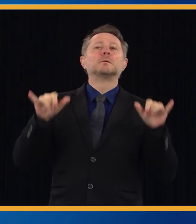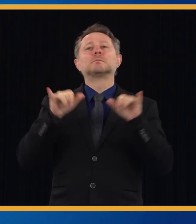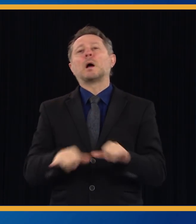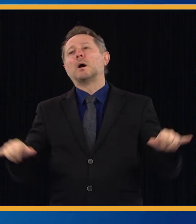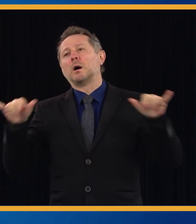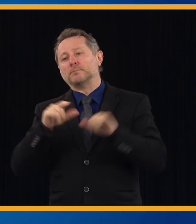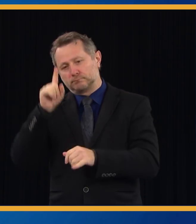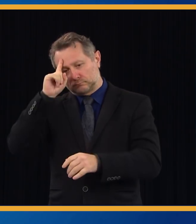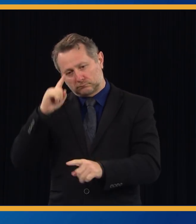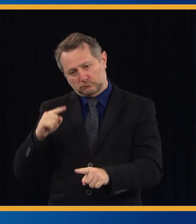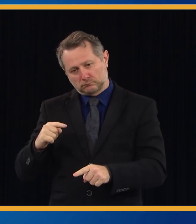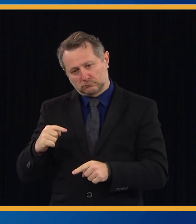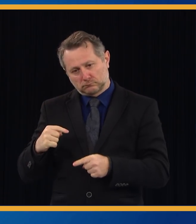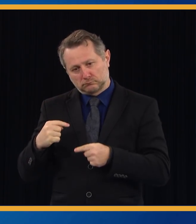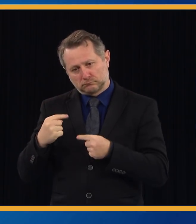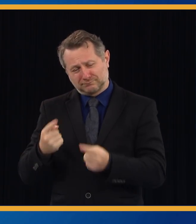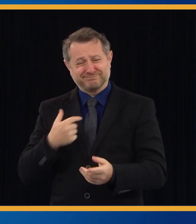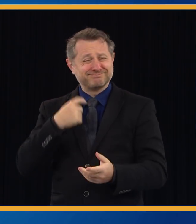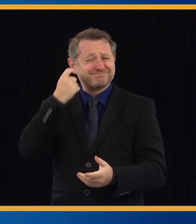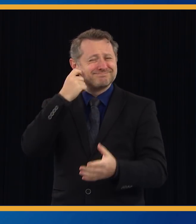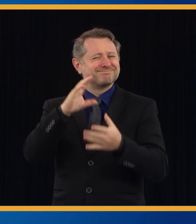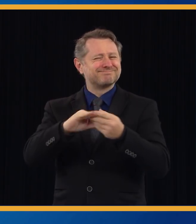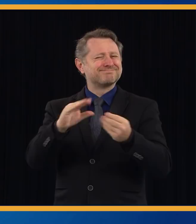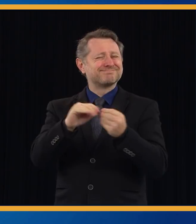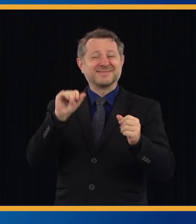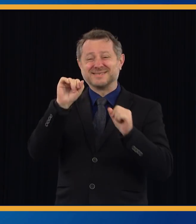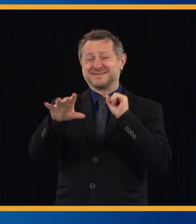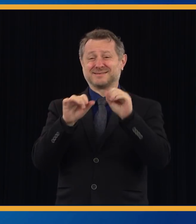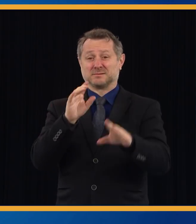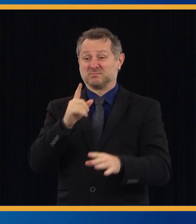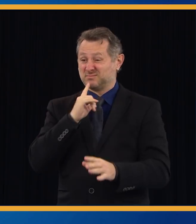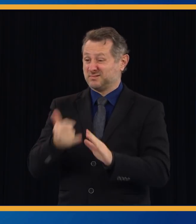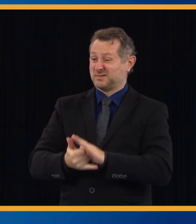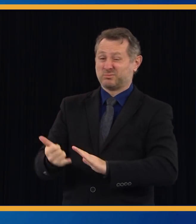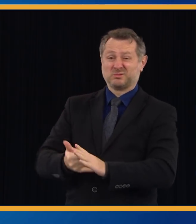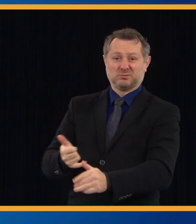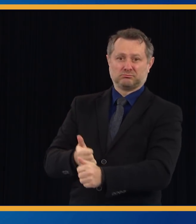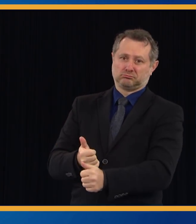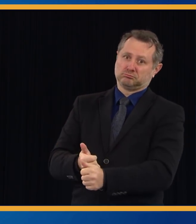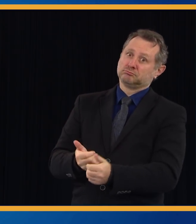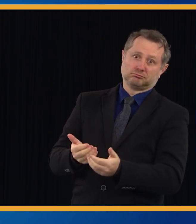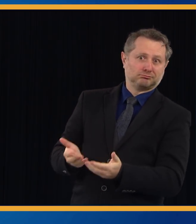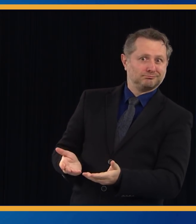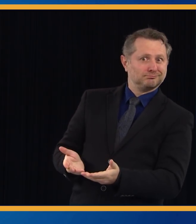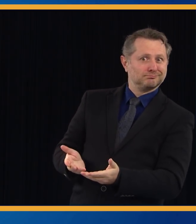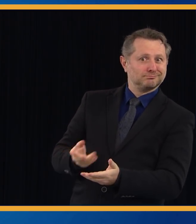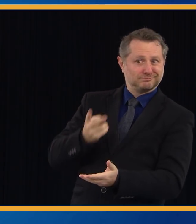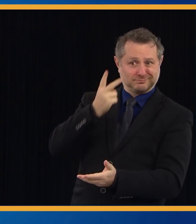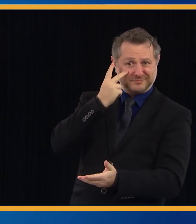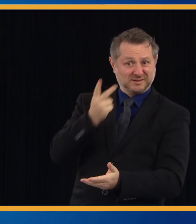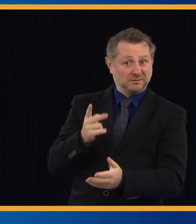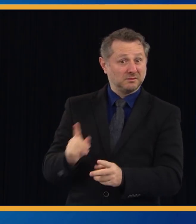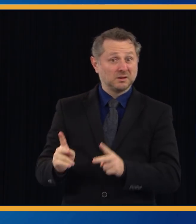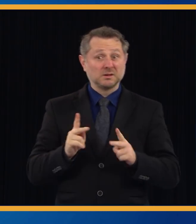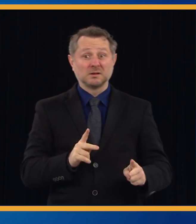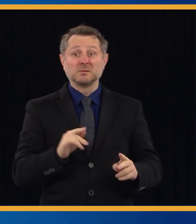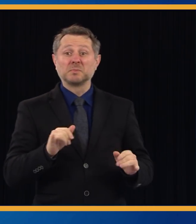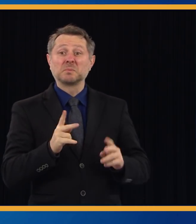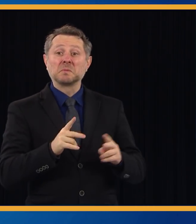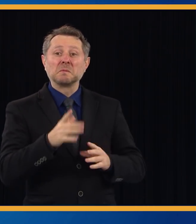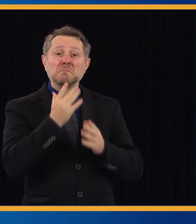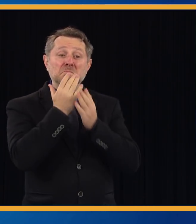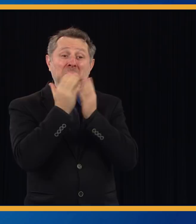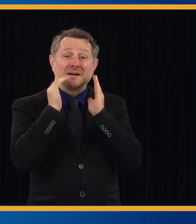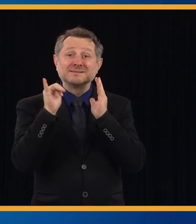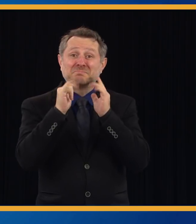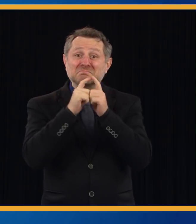through this wild period where people are walking around with masks. Not because I said to,